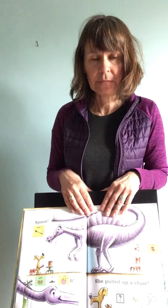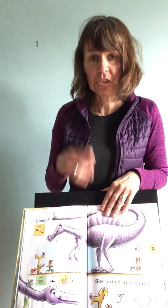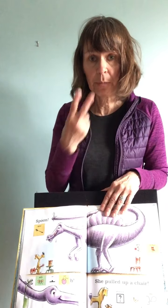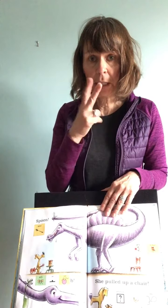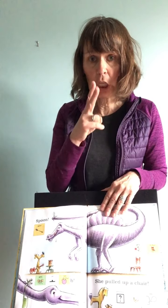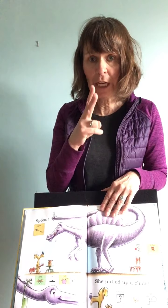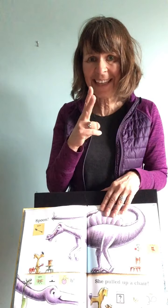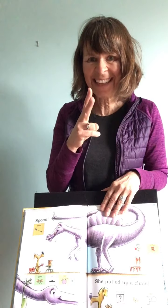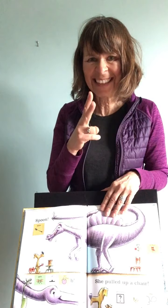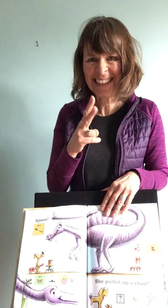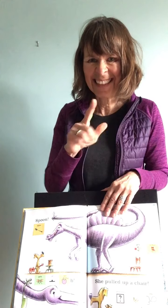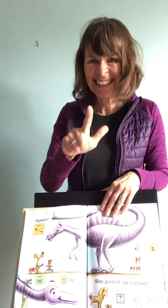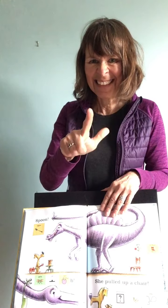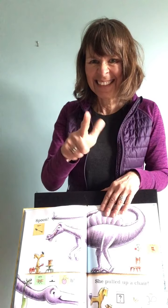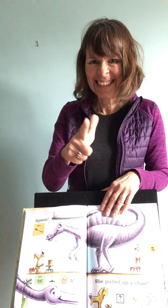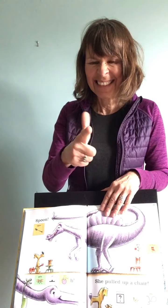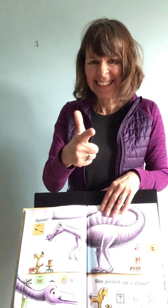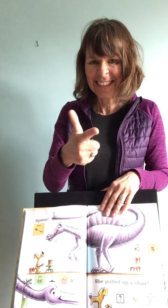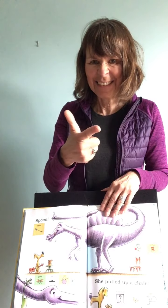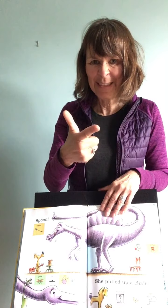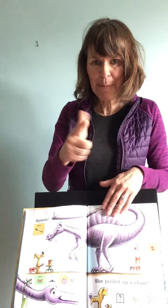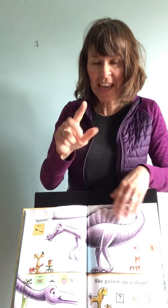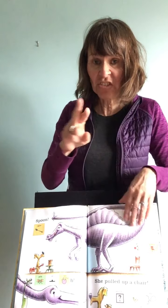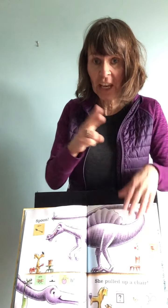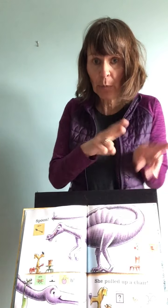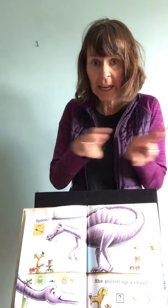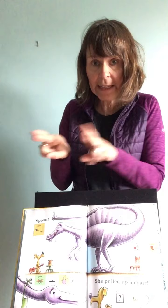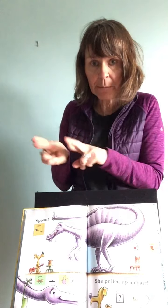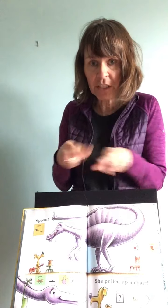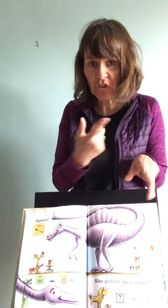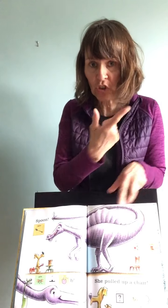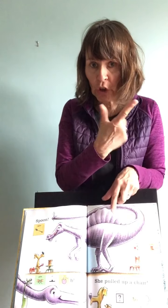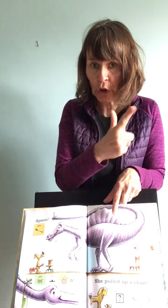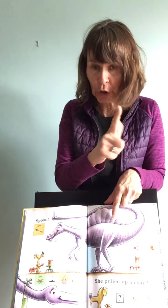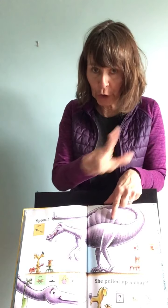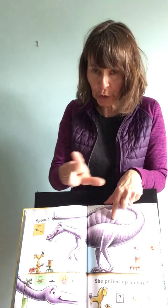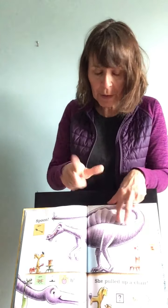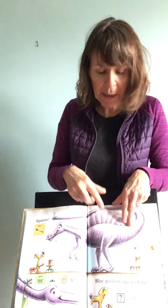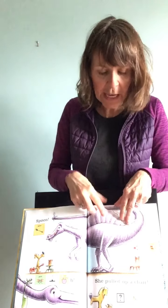Should we look? Turn the page. Get ready. I'm going to turn the page.